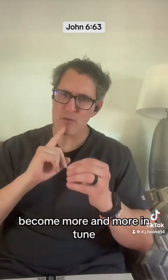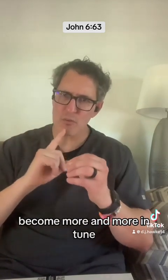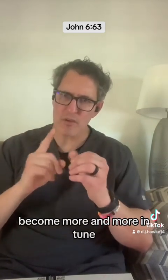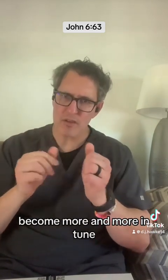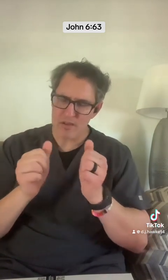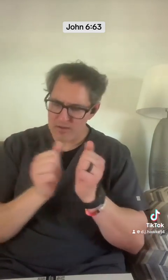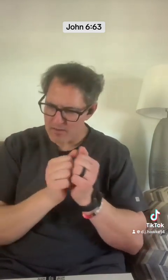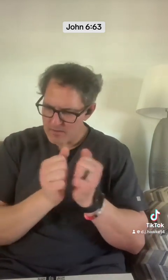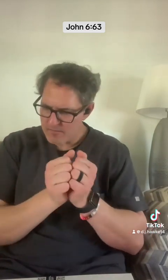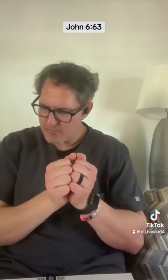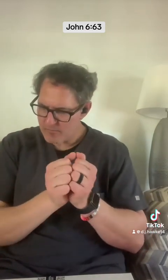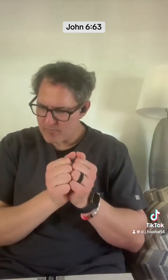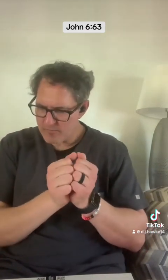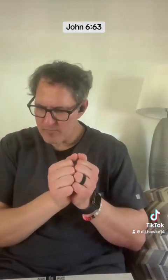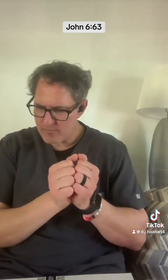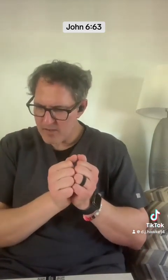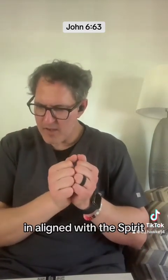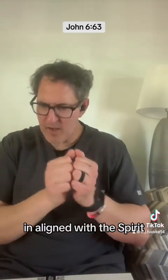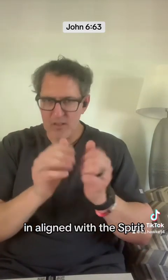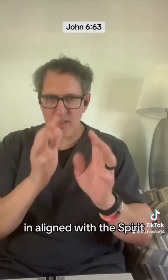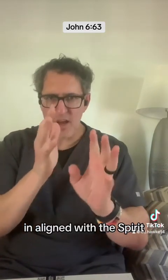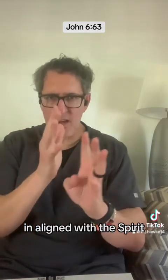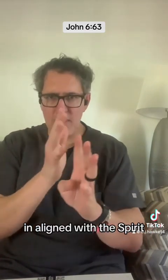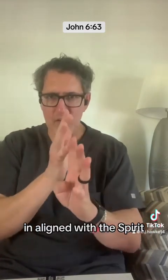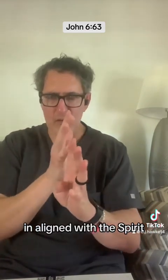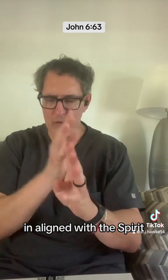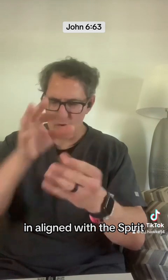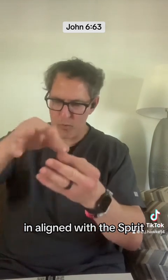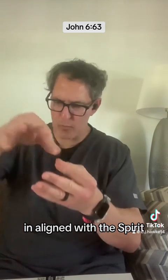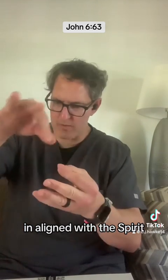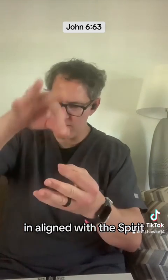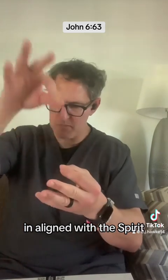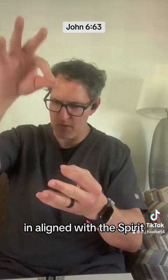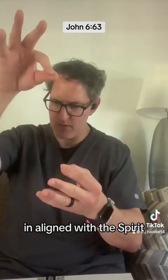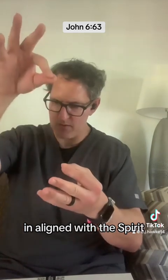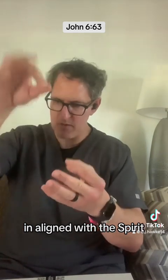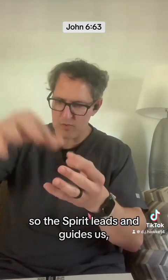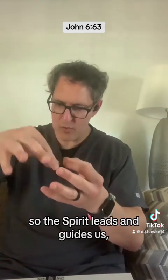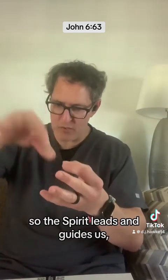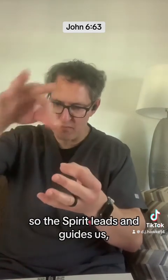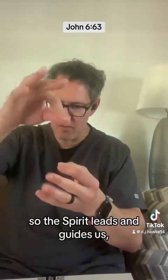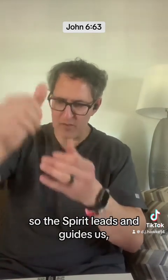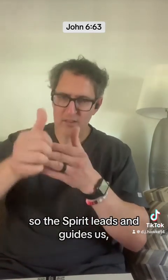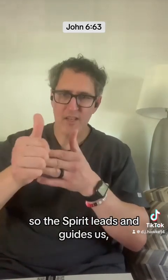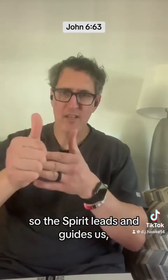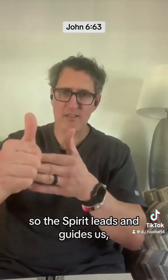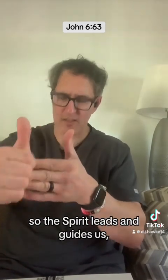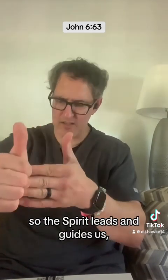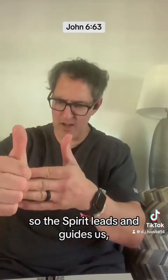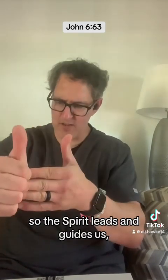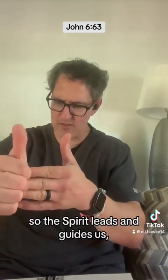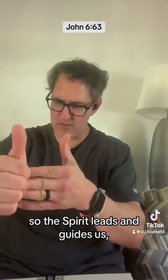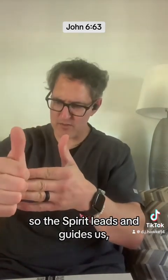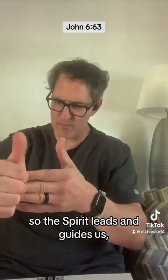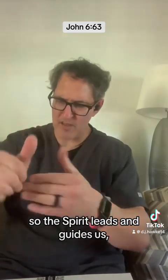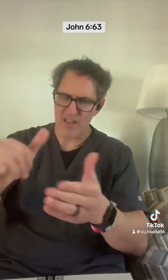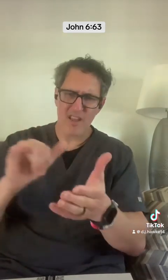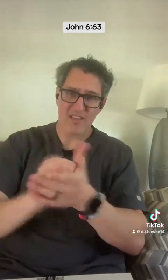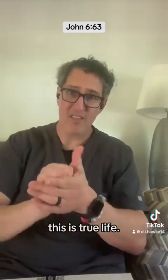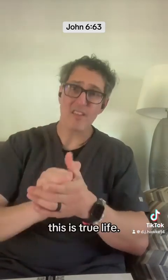tune and aligned with the Spirit. So the Spirit leads and guides us. This